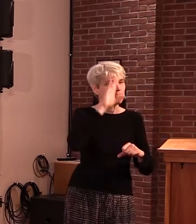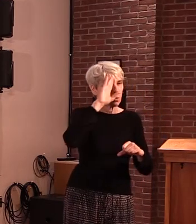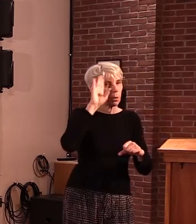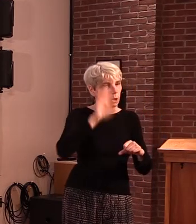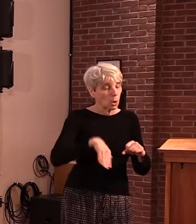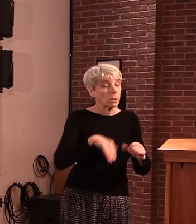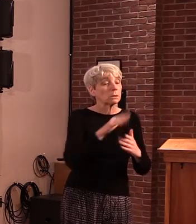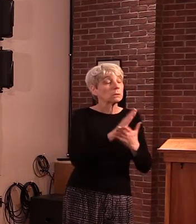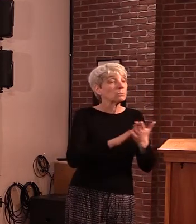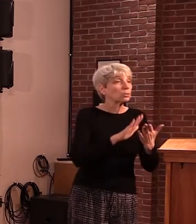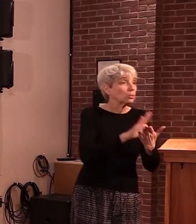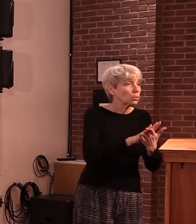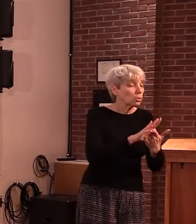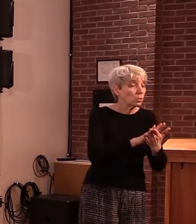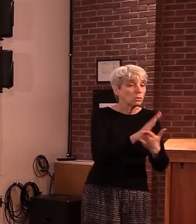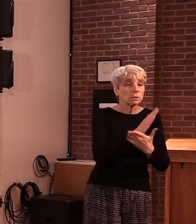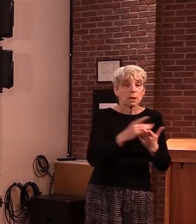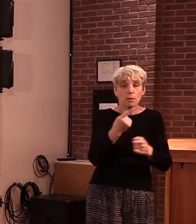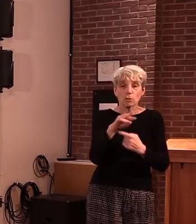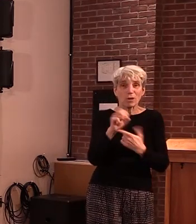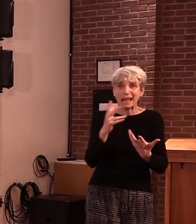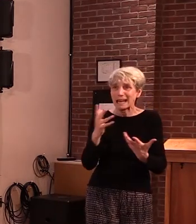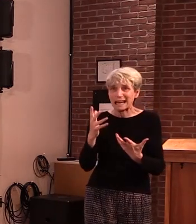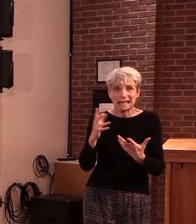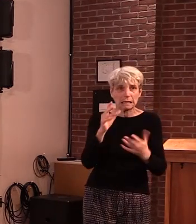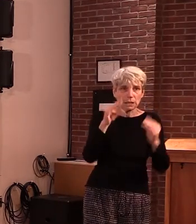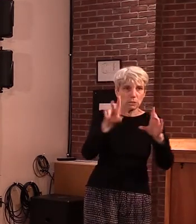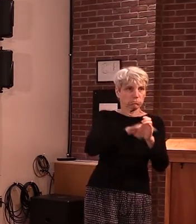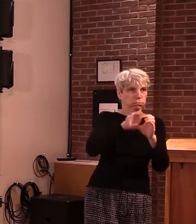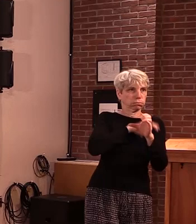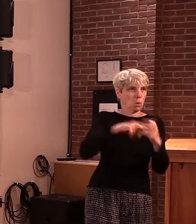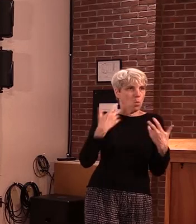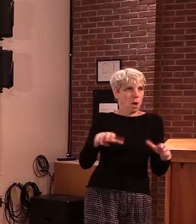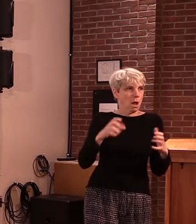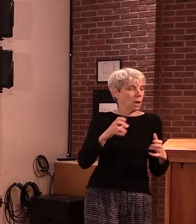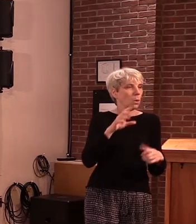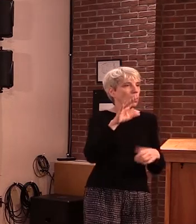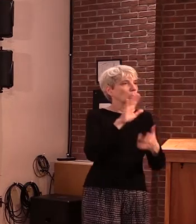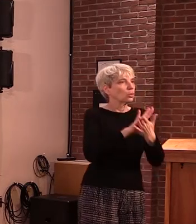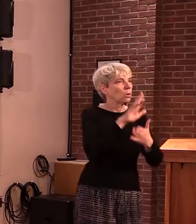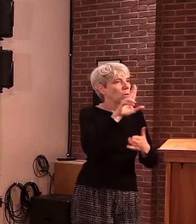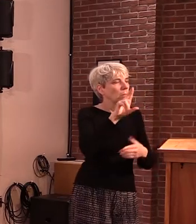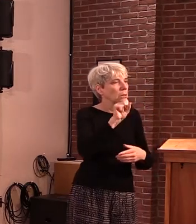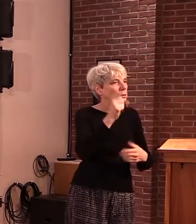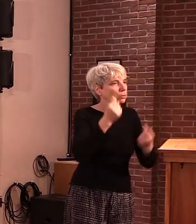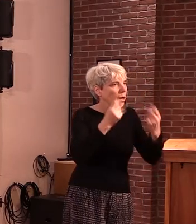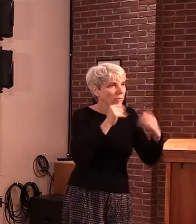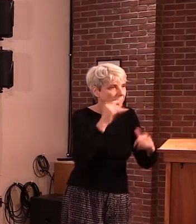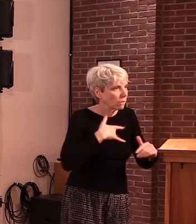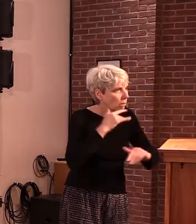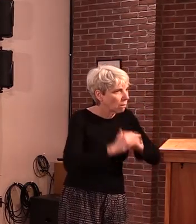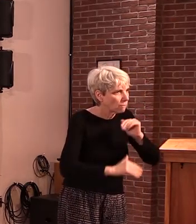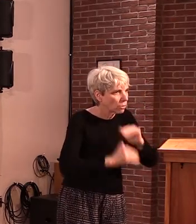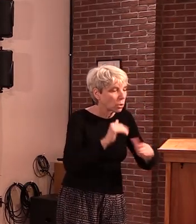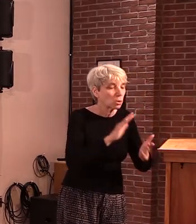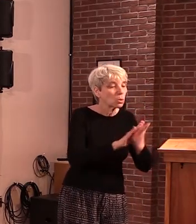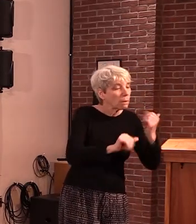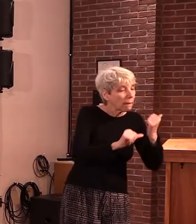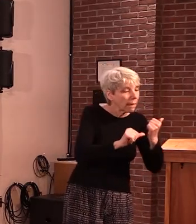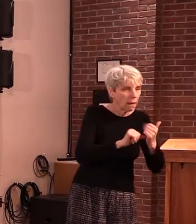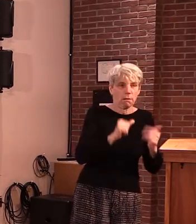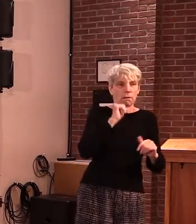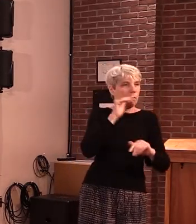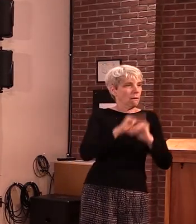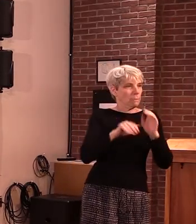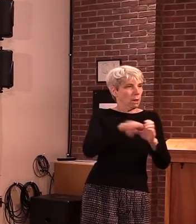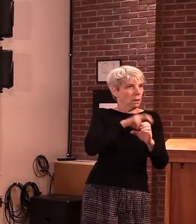grades in schools might have to close for lack of staff, such as teachers, bus drivers, and paraeducators. The decision